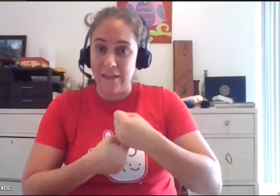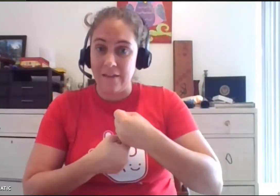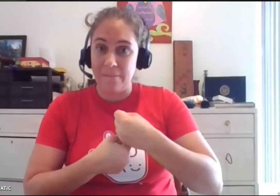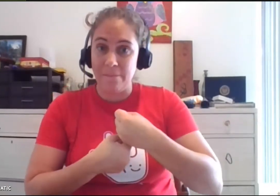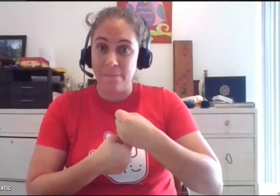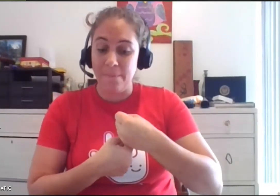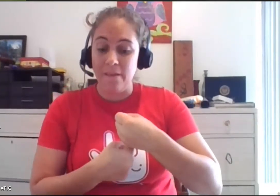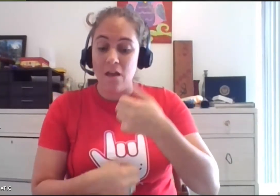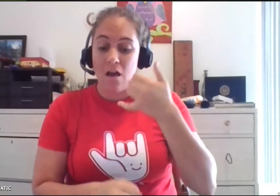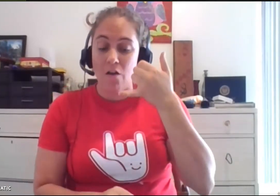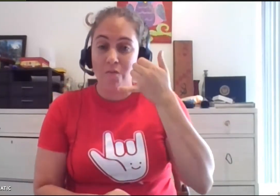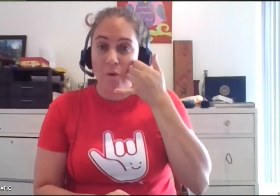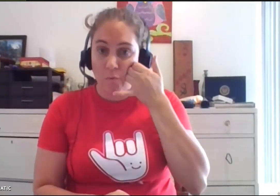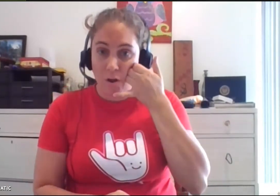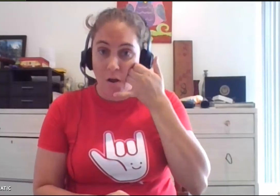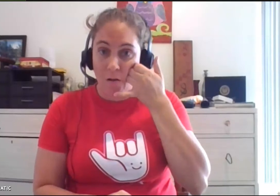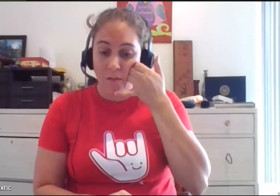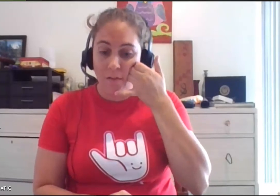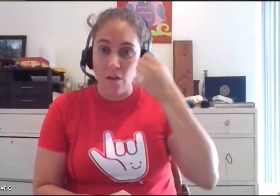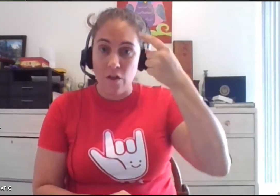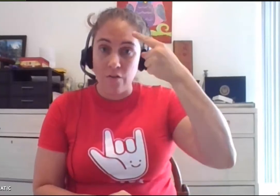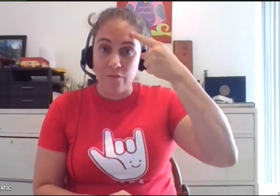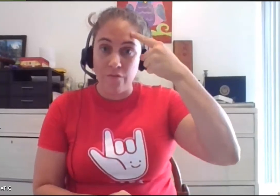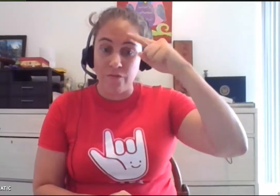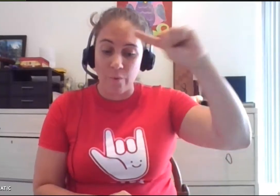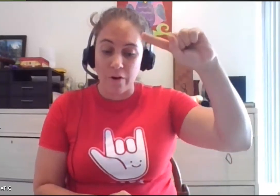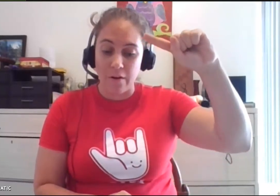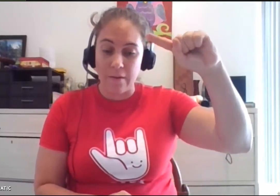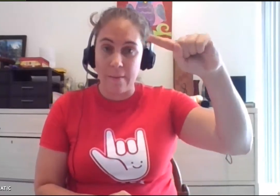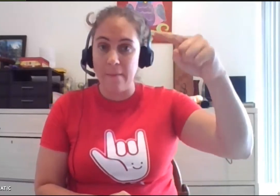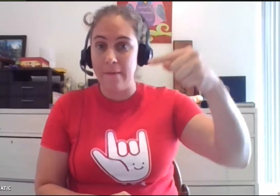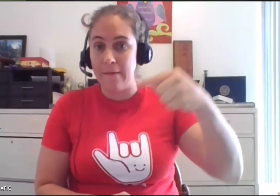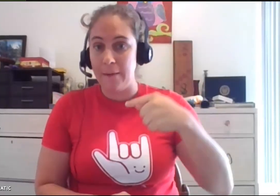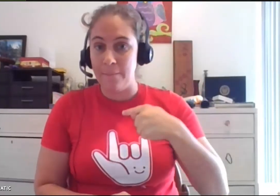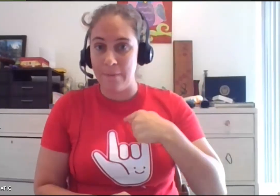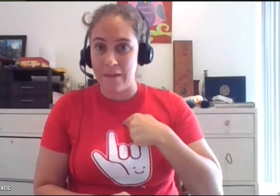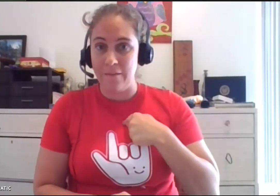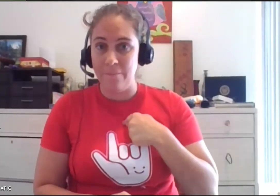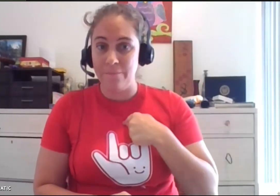Make a phone call for me.